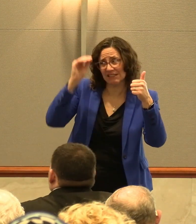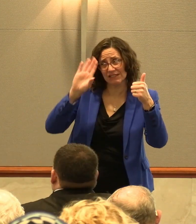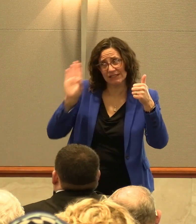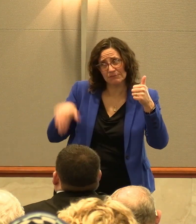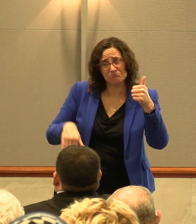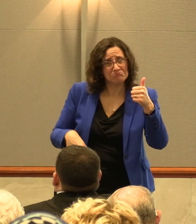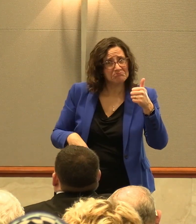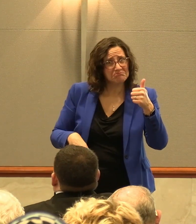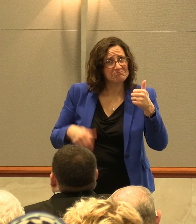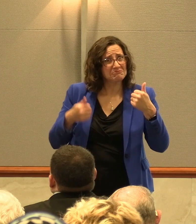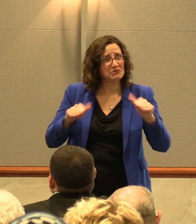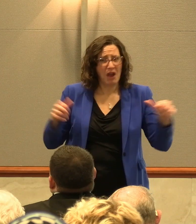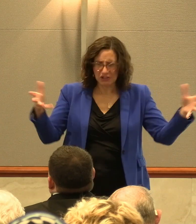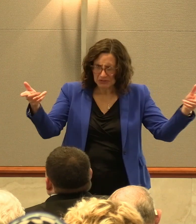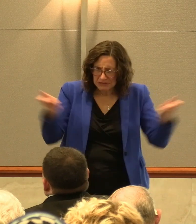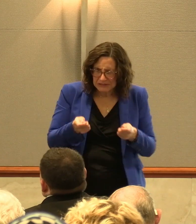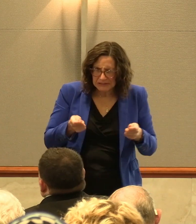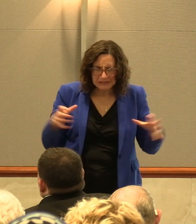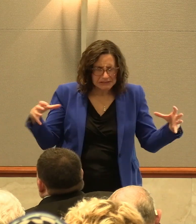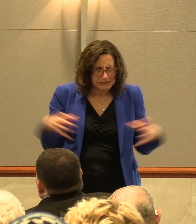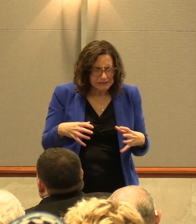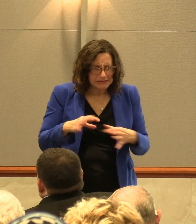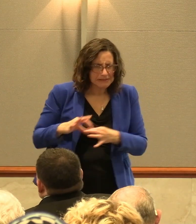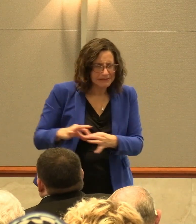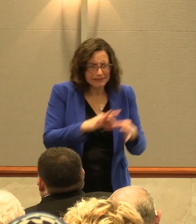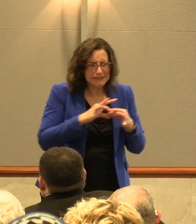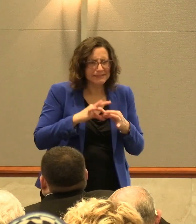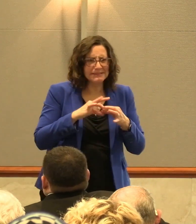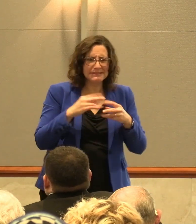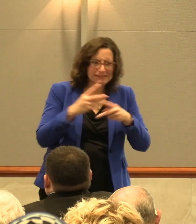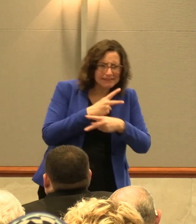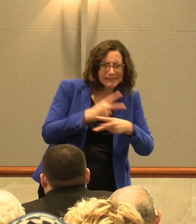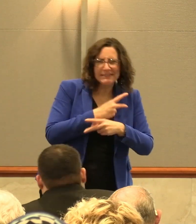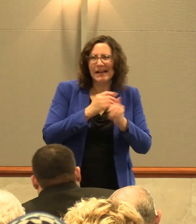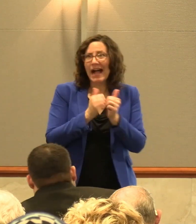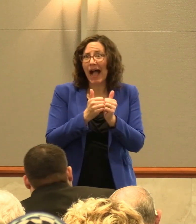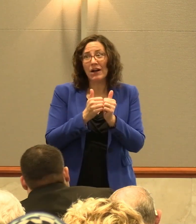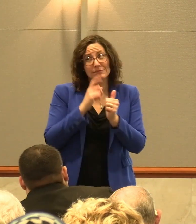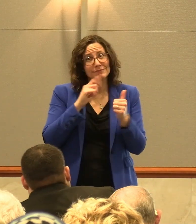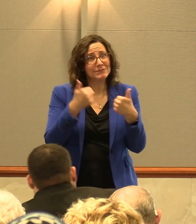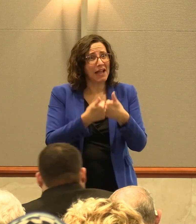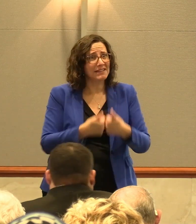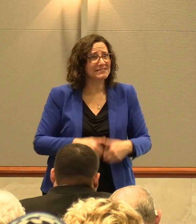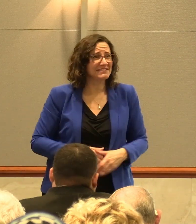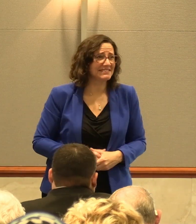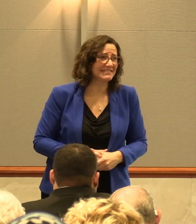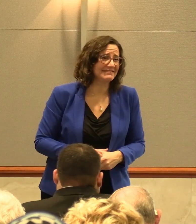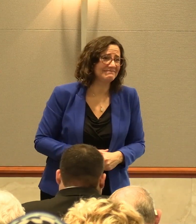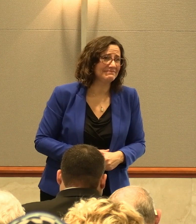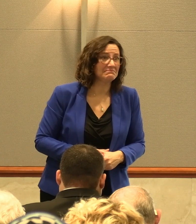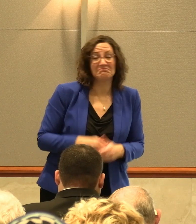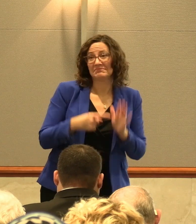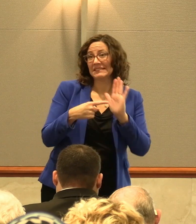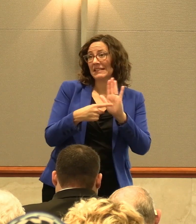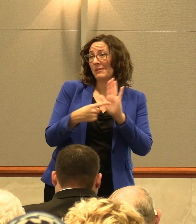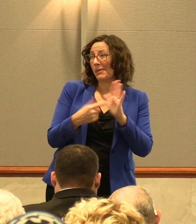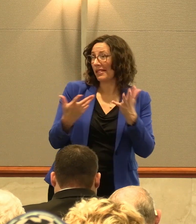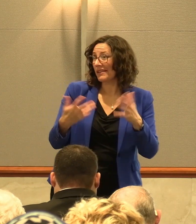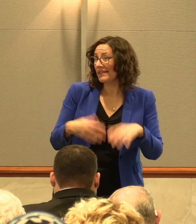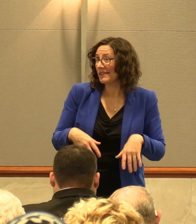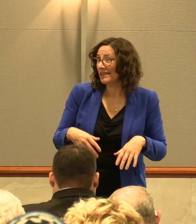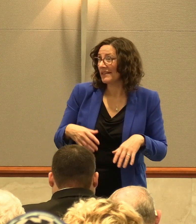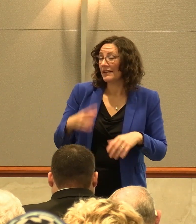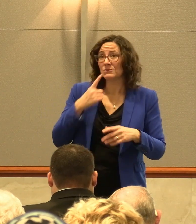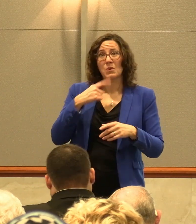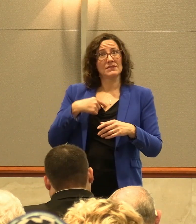and trying to pull together that in a coherent and thoughtful way is very challenging. For example, we're charged